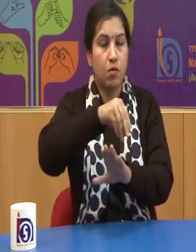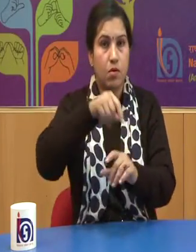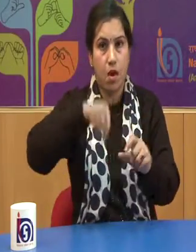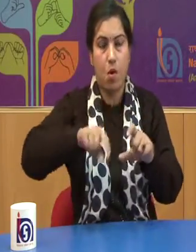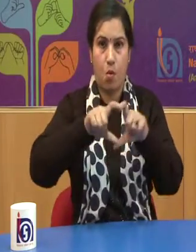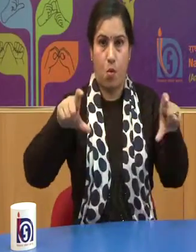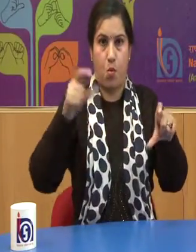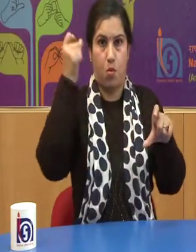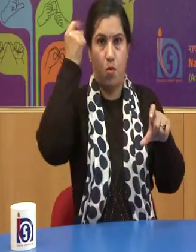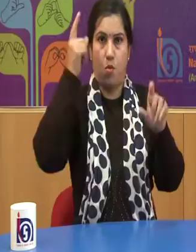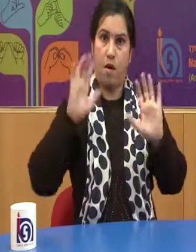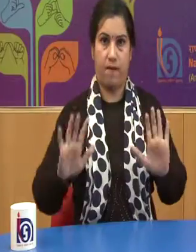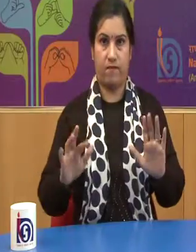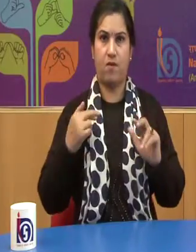clear now.